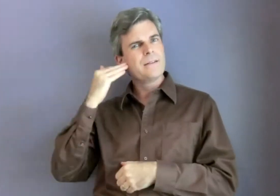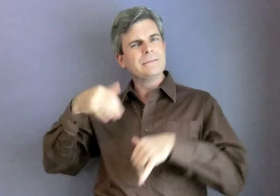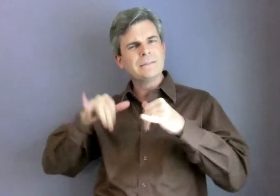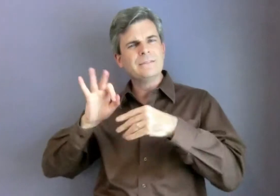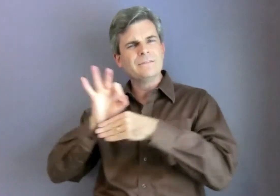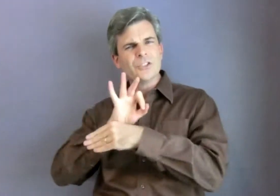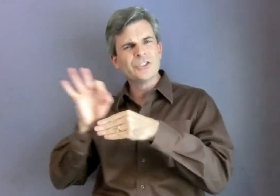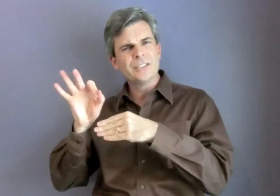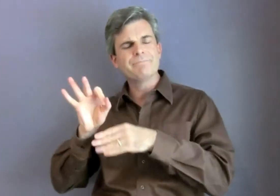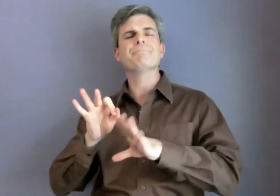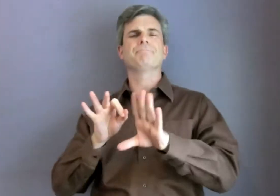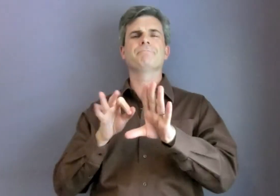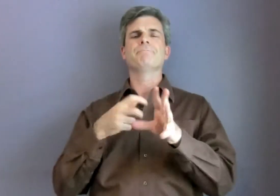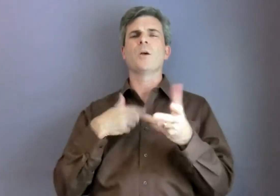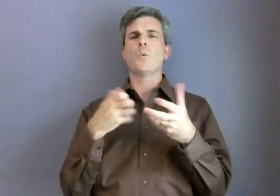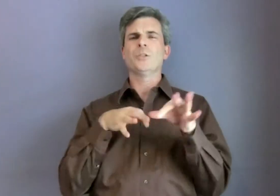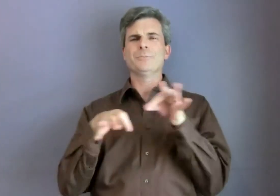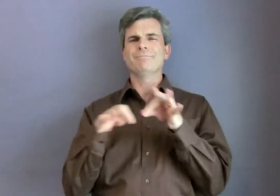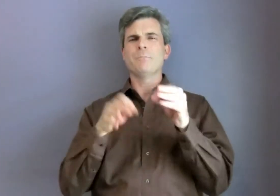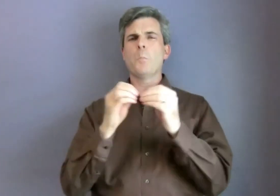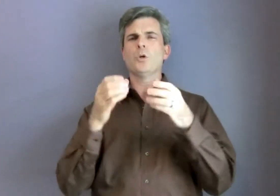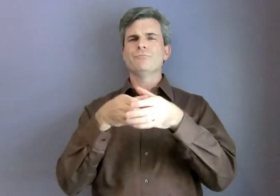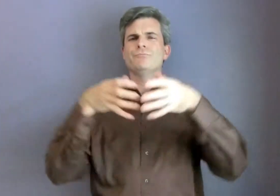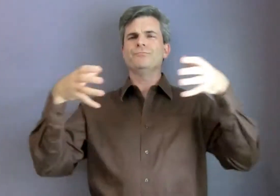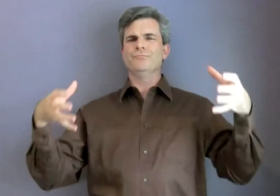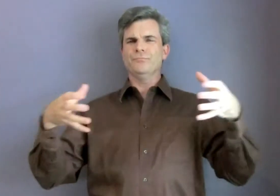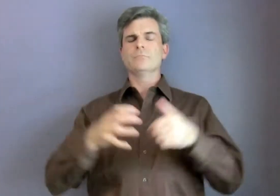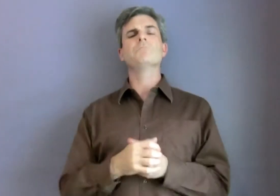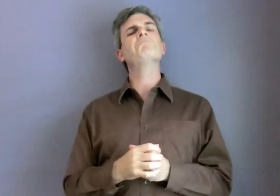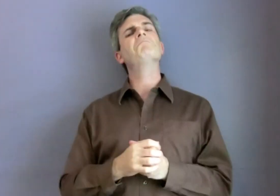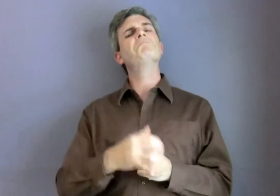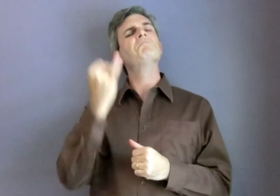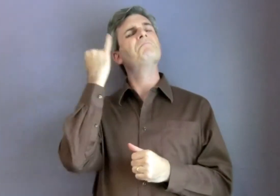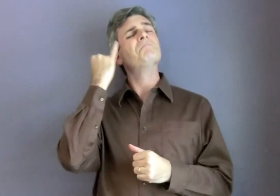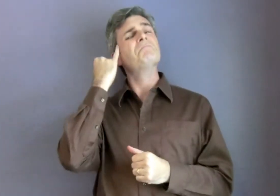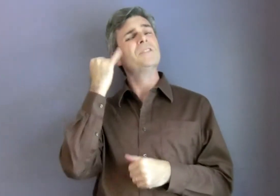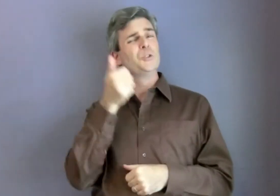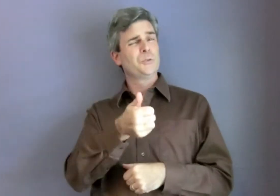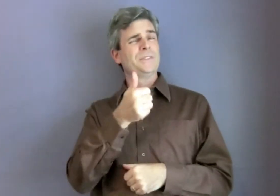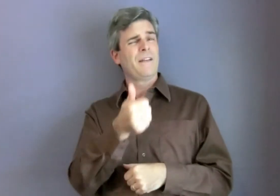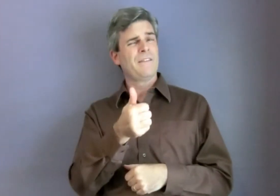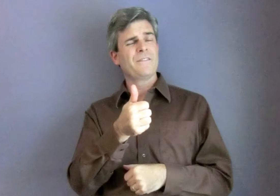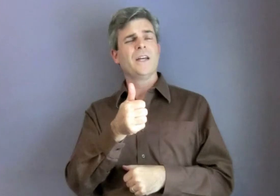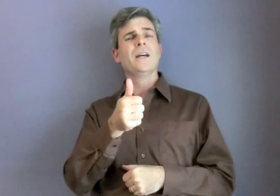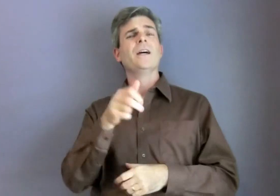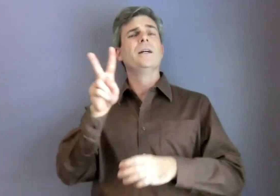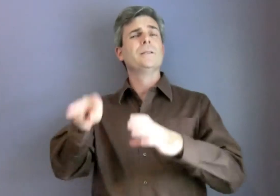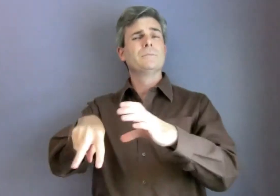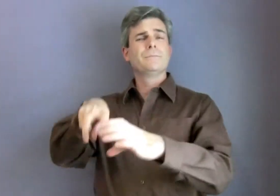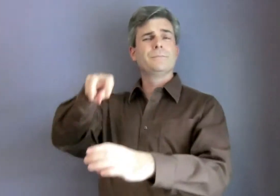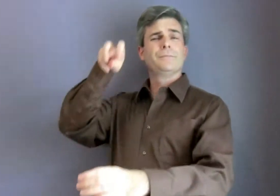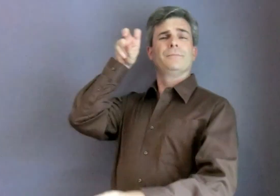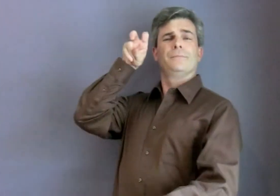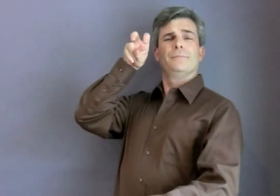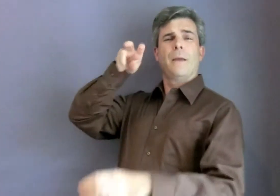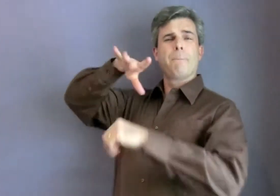want you to imagine that you are an eternal alien watching the Earth from outer space, and your favorite show on intergalactic satellite